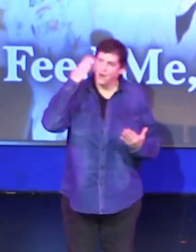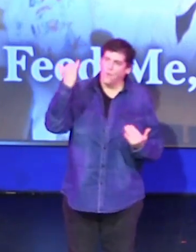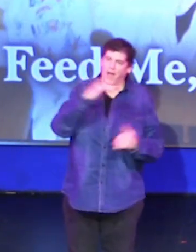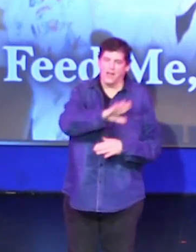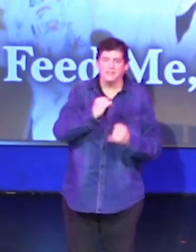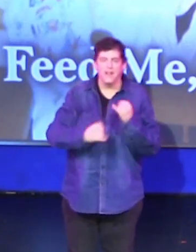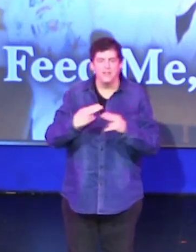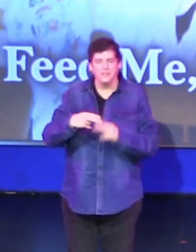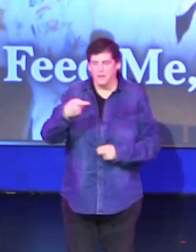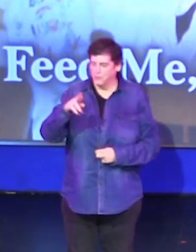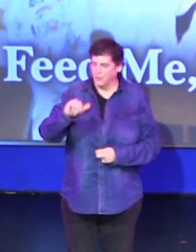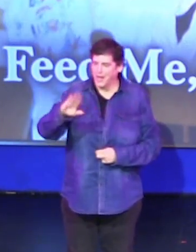Really, just an amazing person.